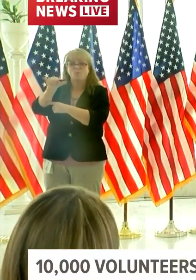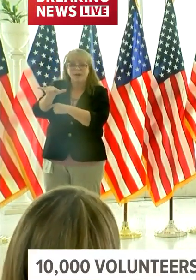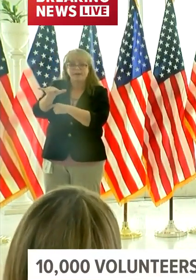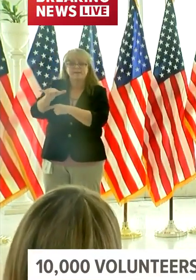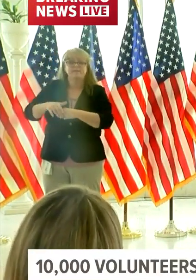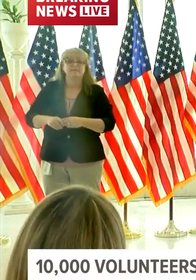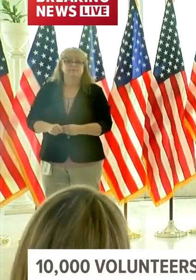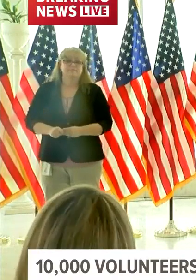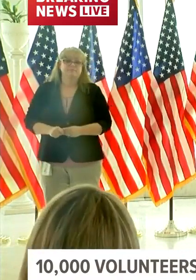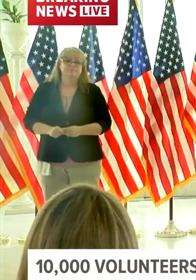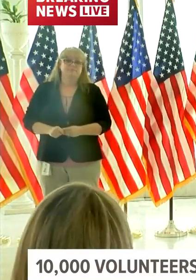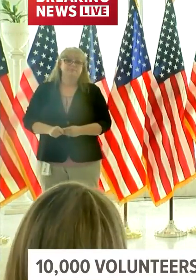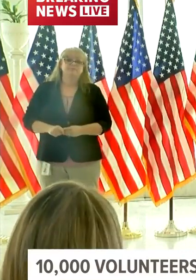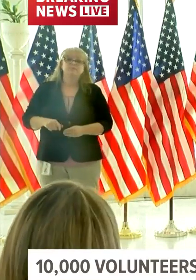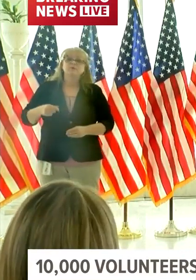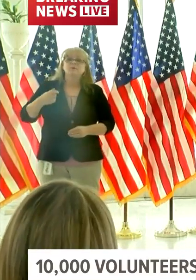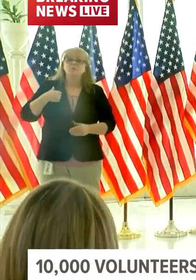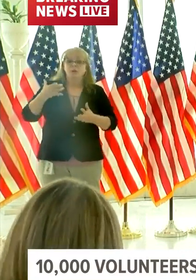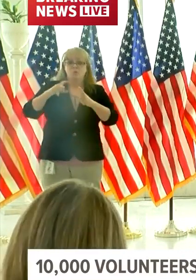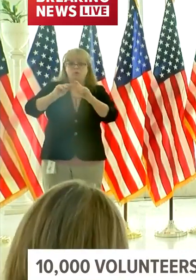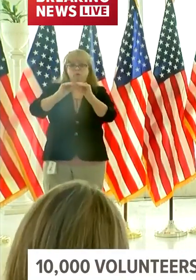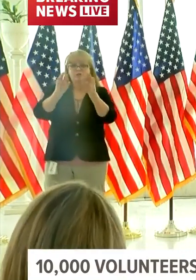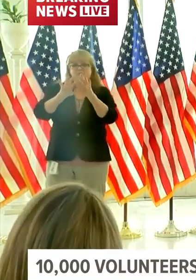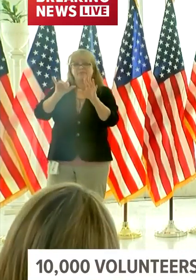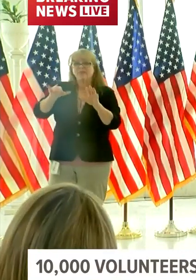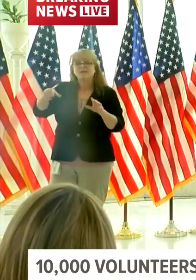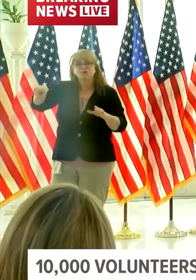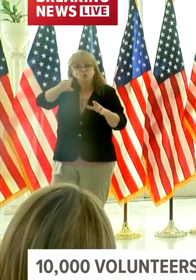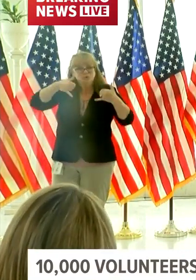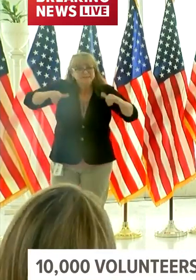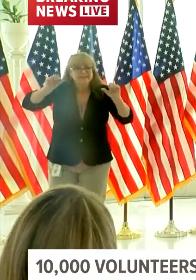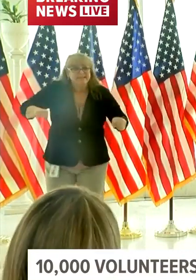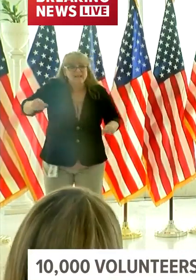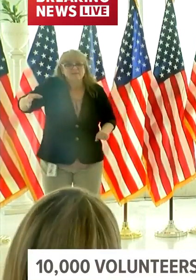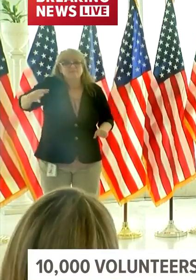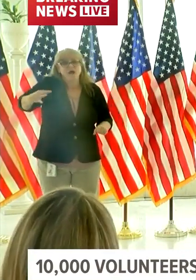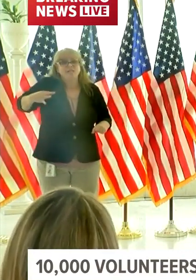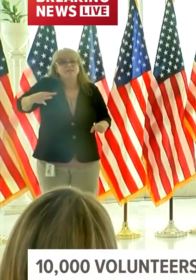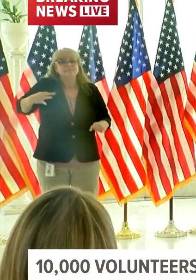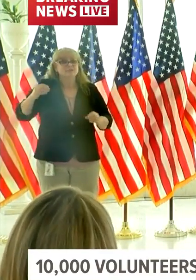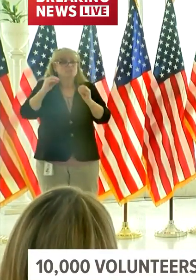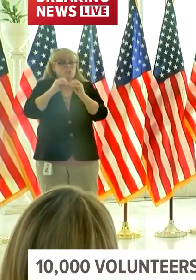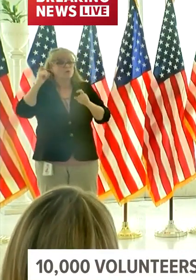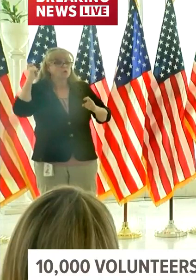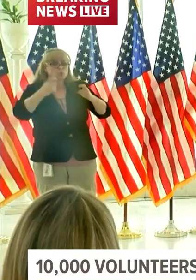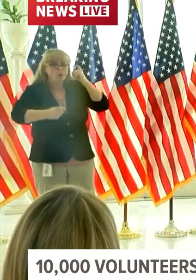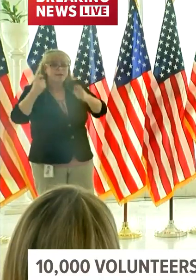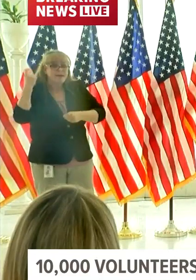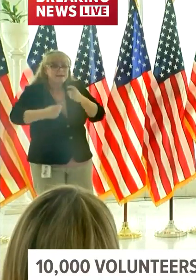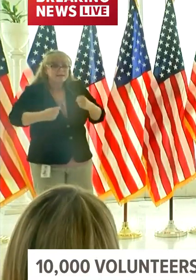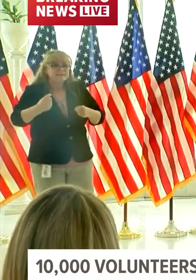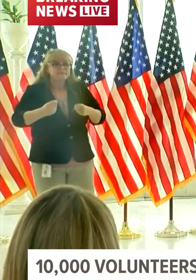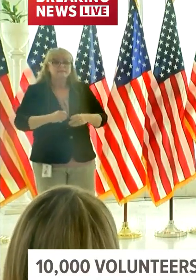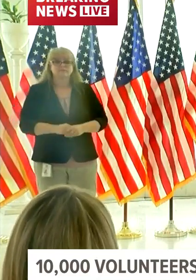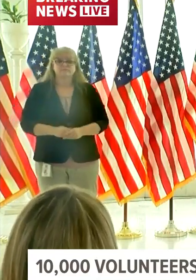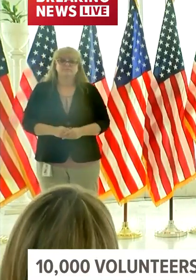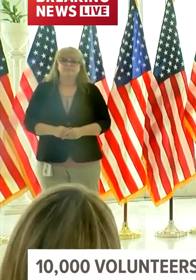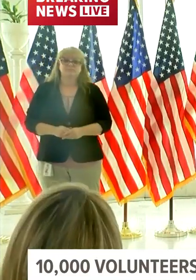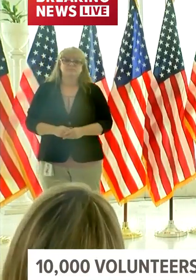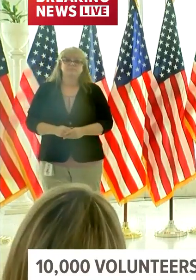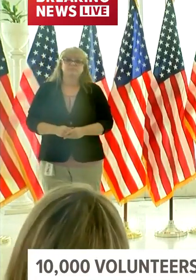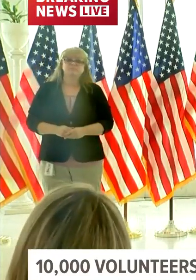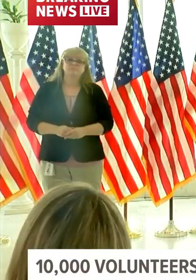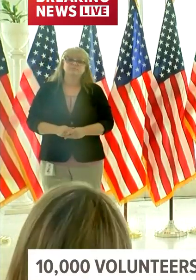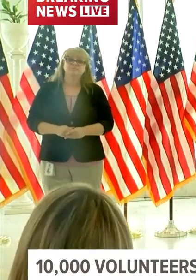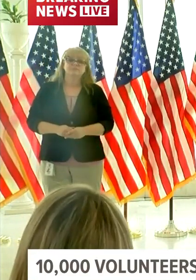that in this time when we're in our homes, if anybody is suffering from domestic abuse, you should, of course, leave your